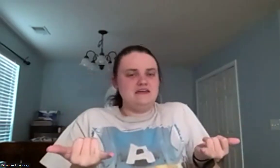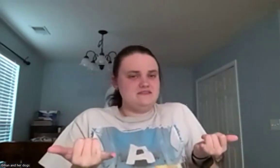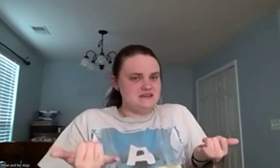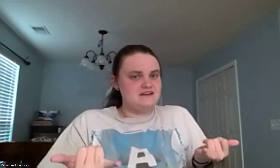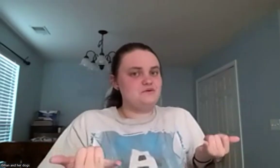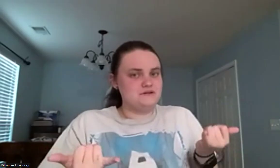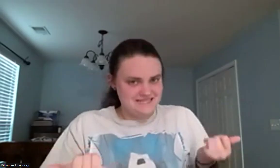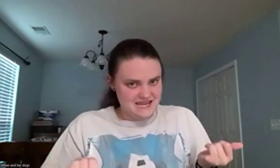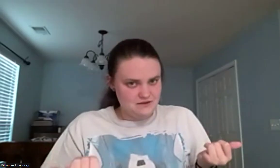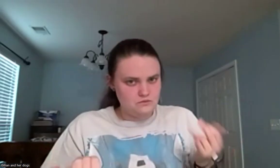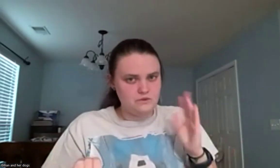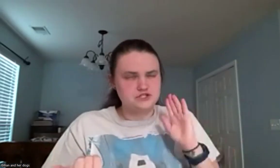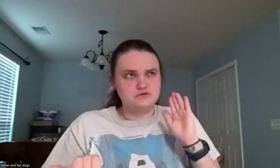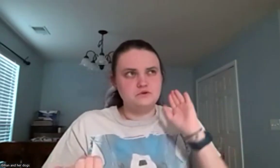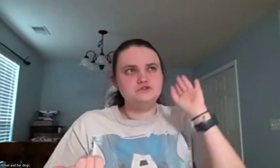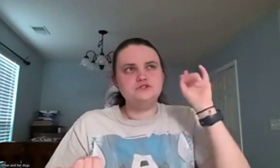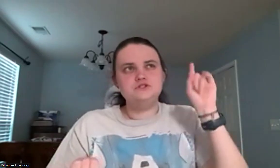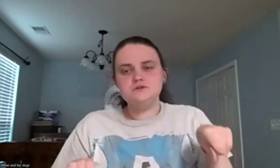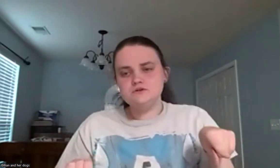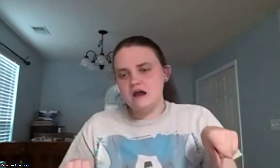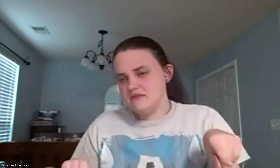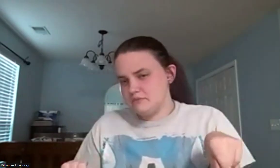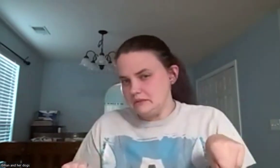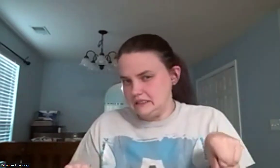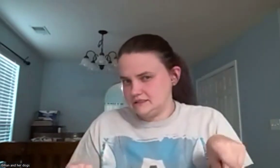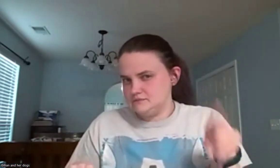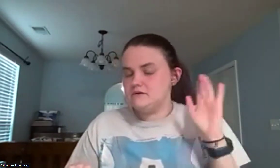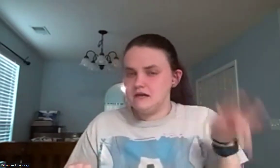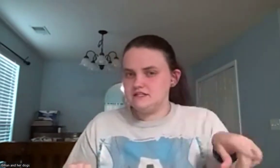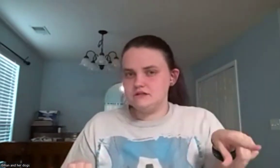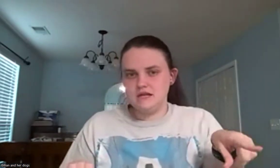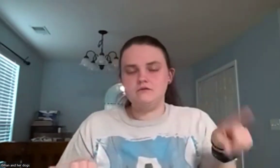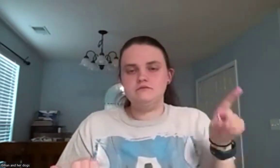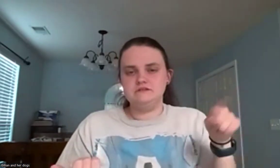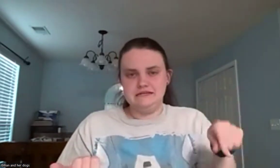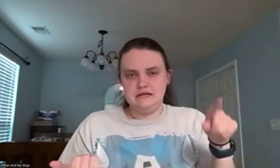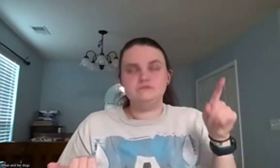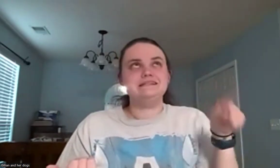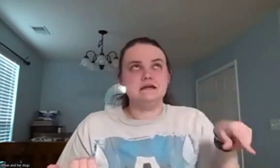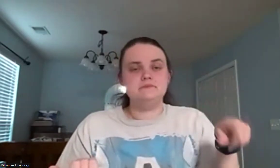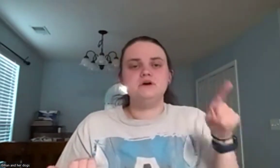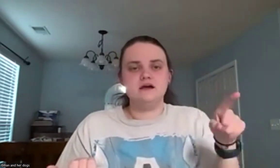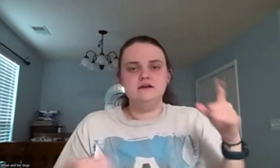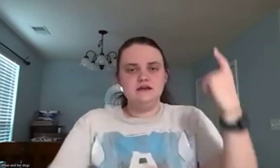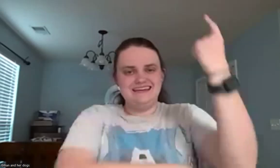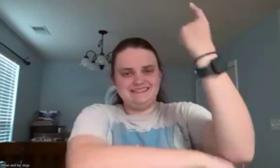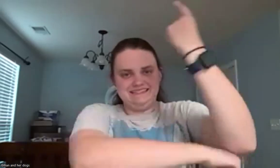the sign for day, which we'll do, I think probably next week. We may get to it tonight, but it's